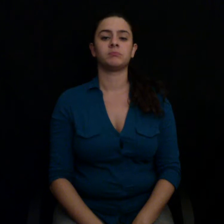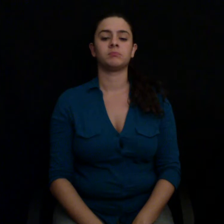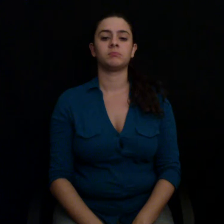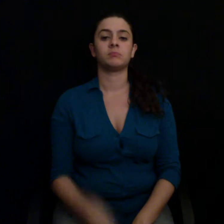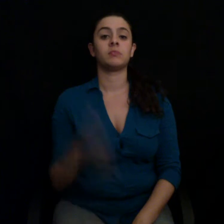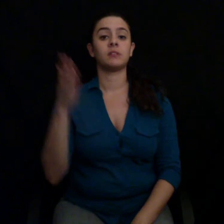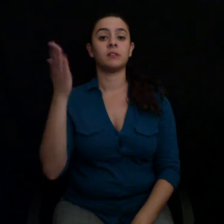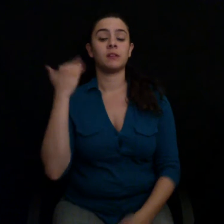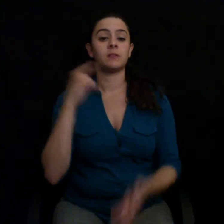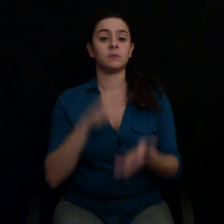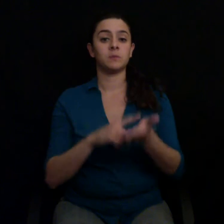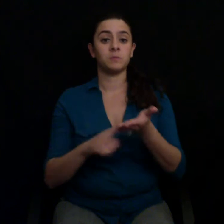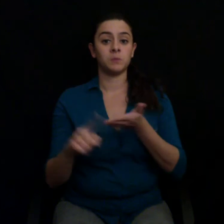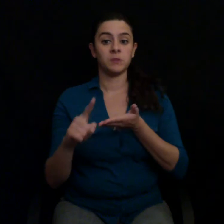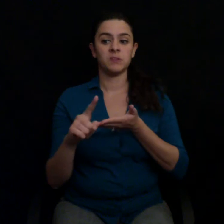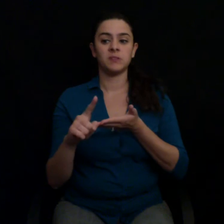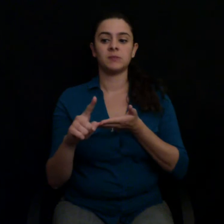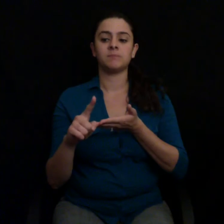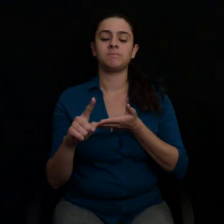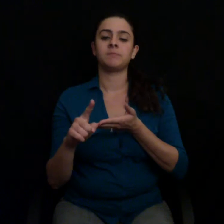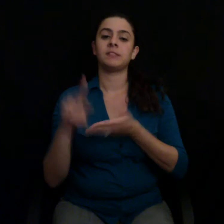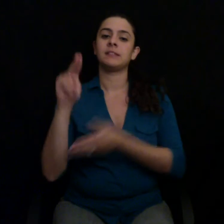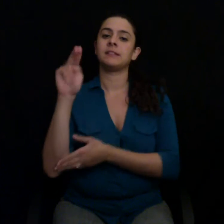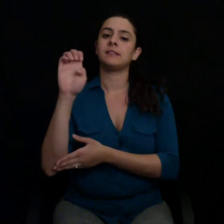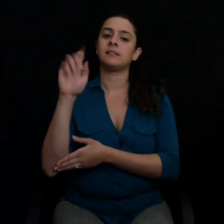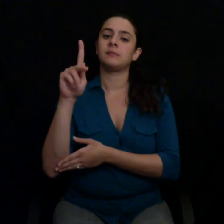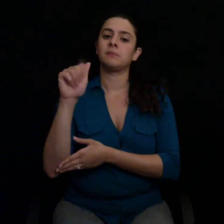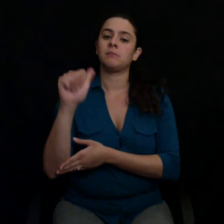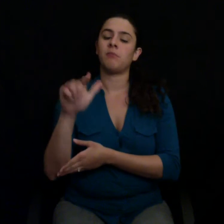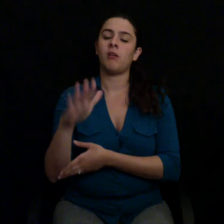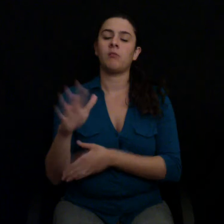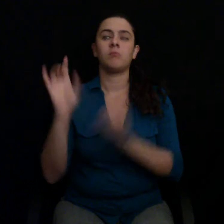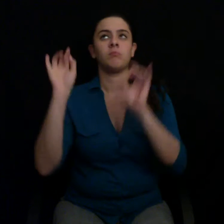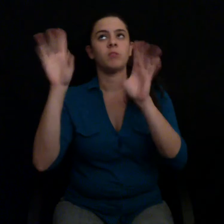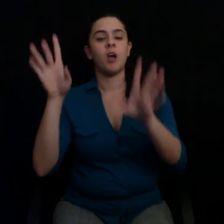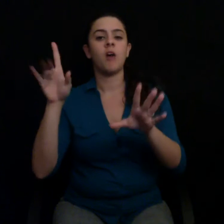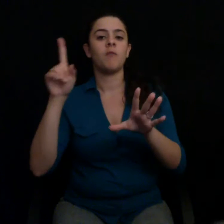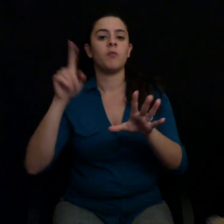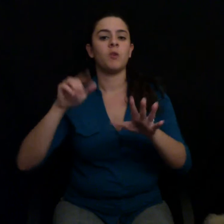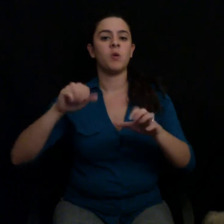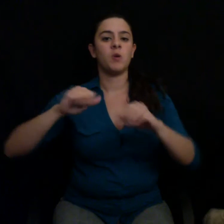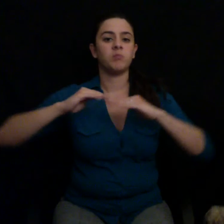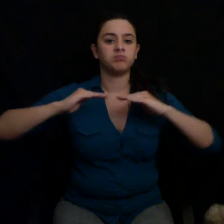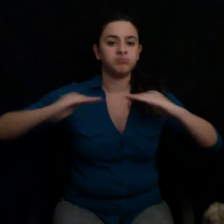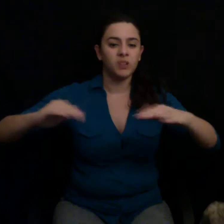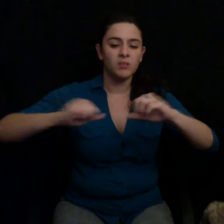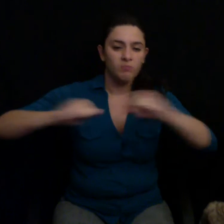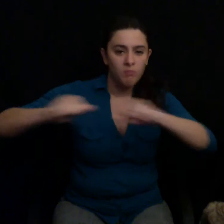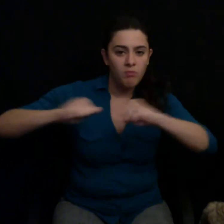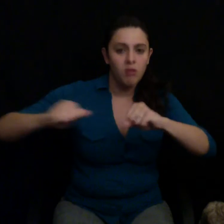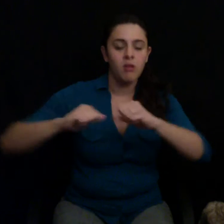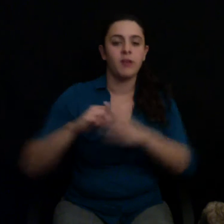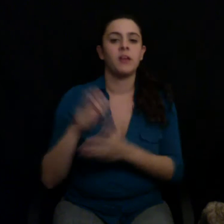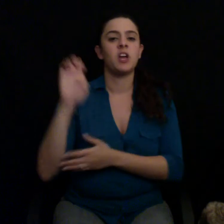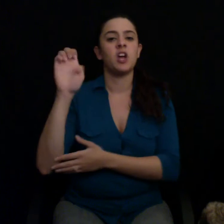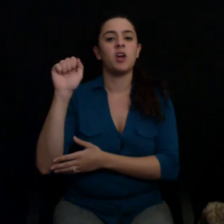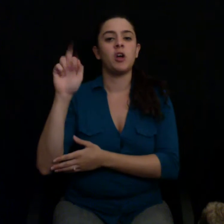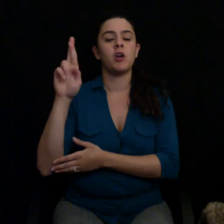really tragic earthquake in Nepal. And a very important part of Reddit has always been our desire to be more than just a company.